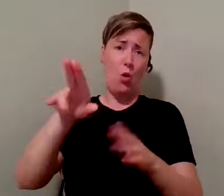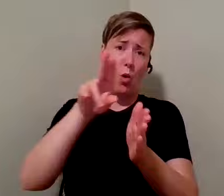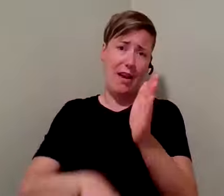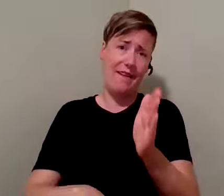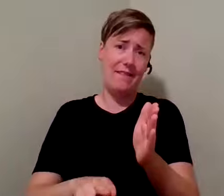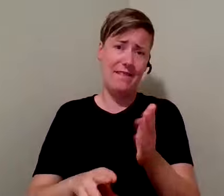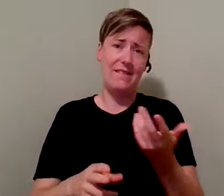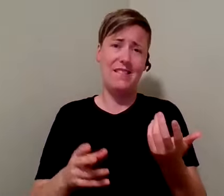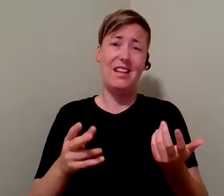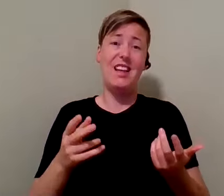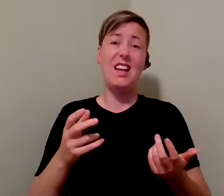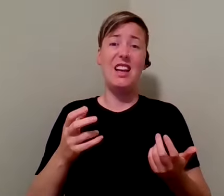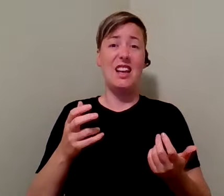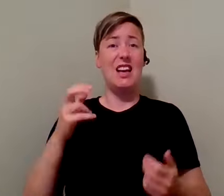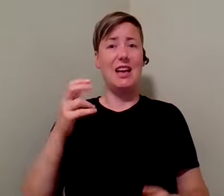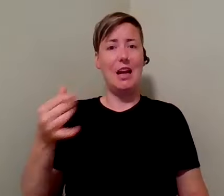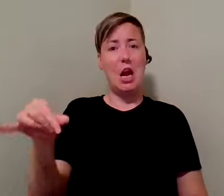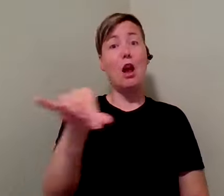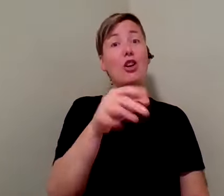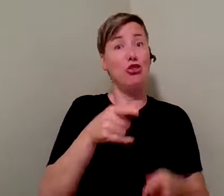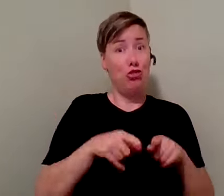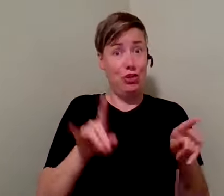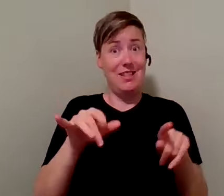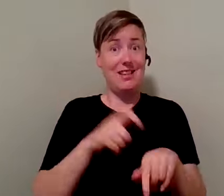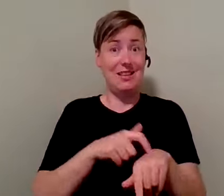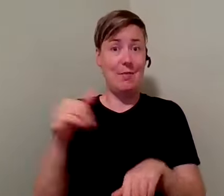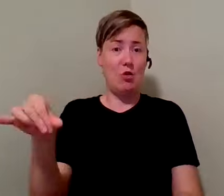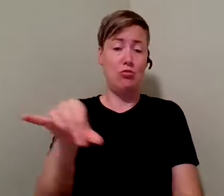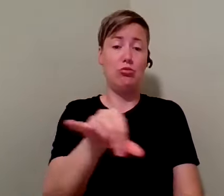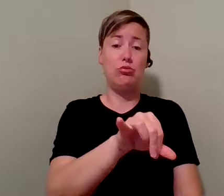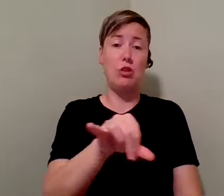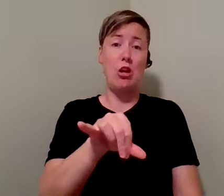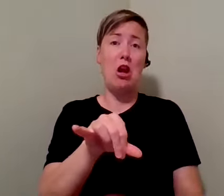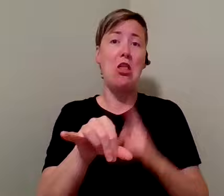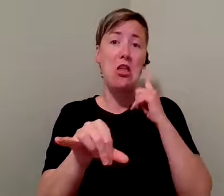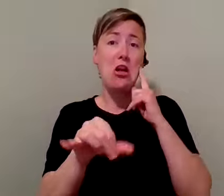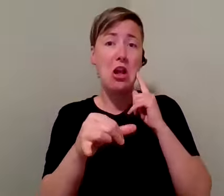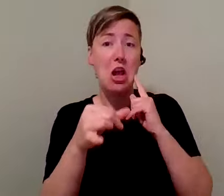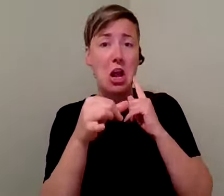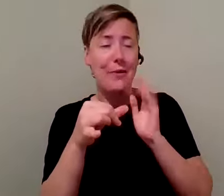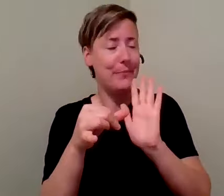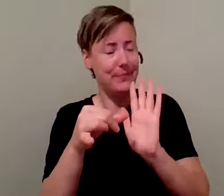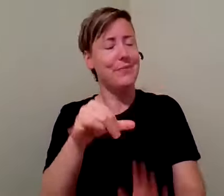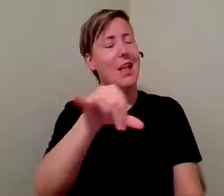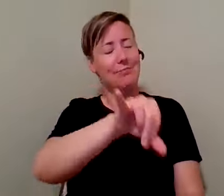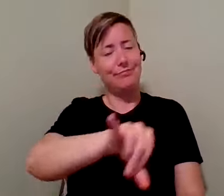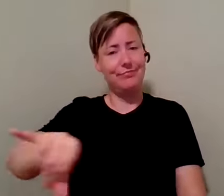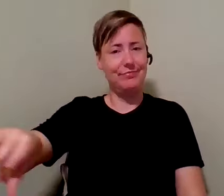waste. Would he really mind if I had it instead? But you know what? I did the right thing. I did buy a cheap bottle though. I didn't want